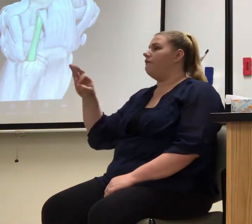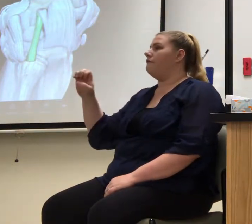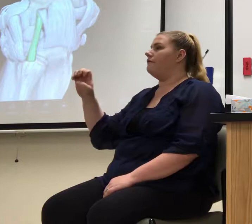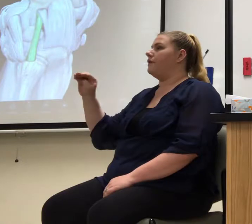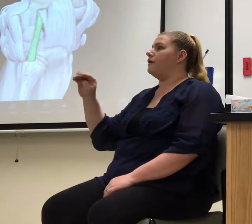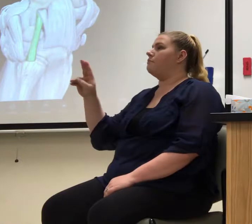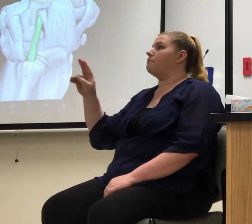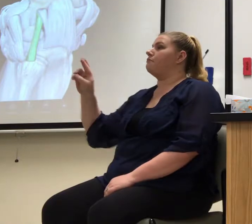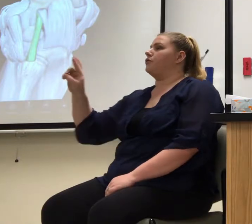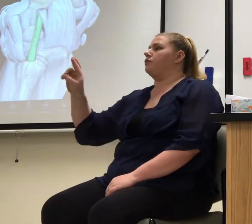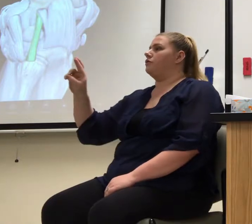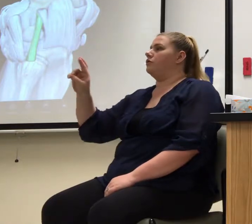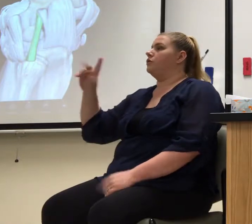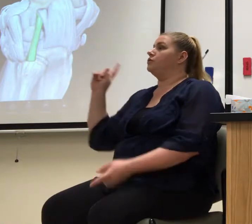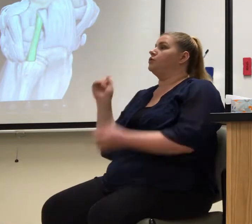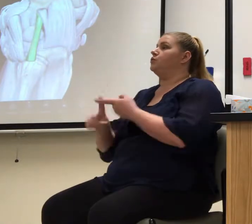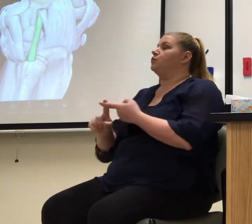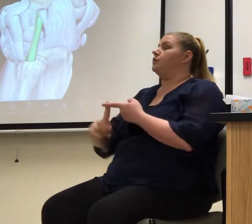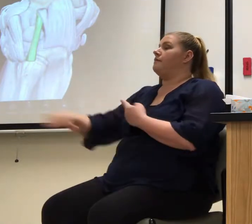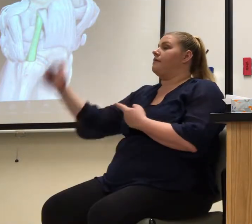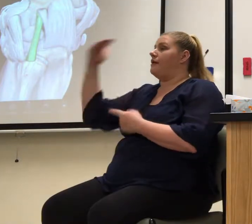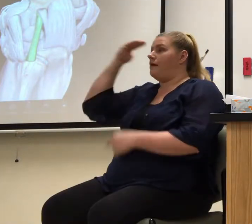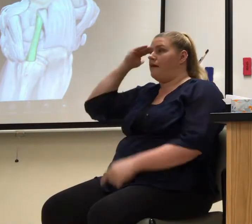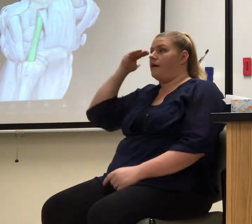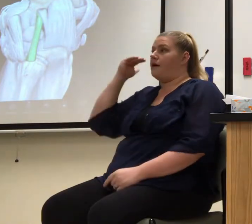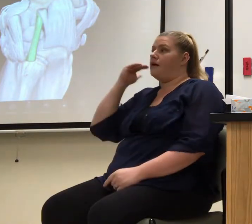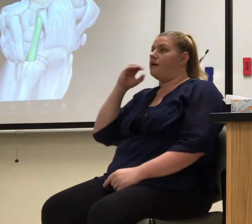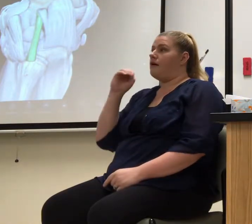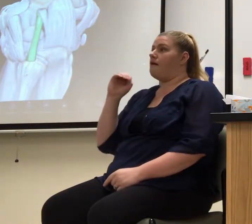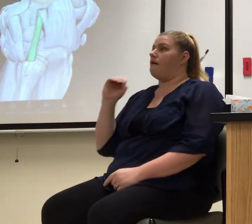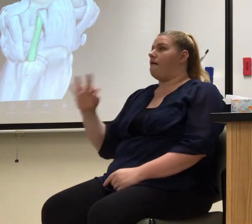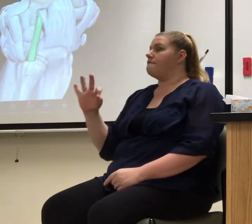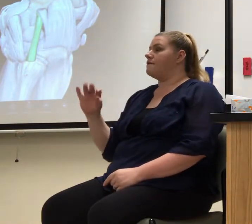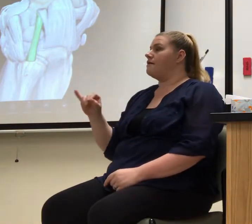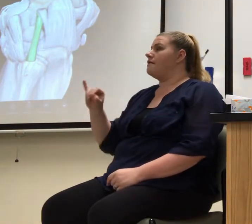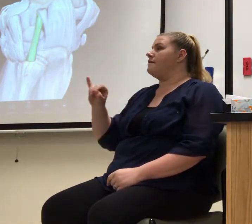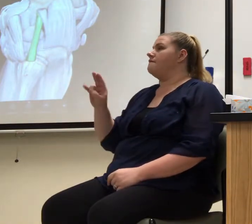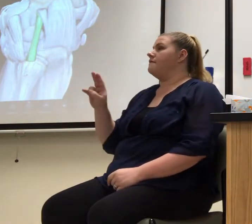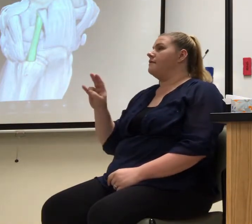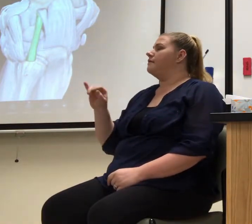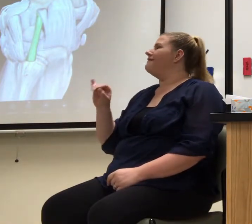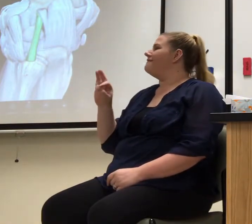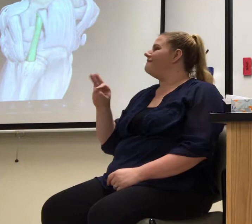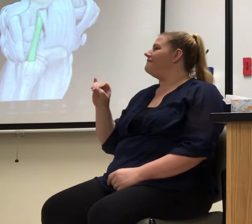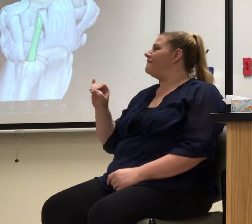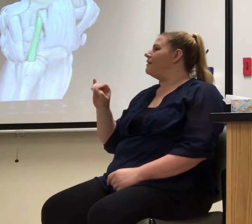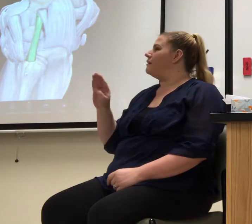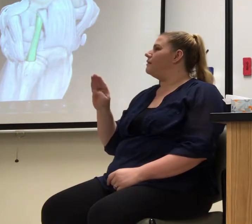To head of fibula.